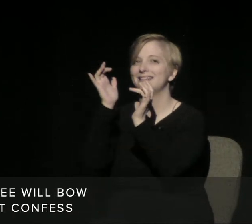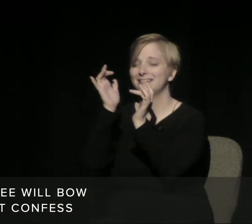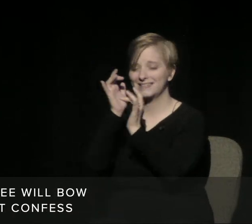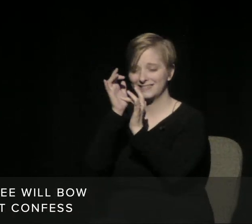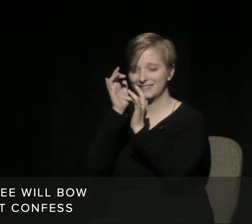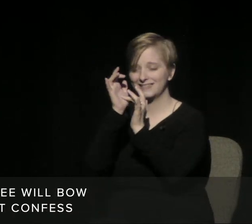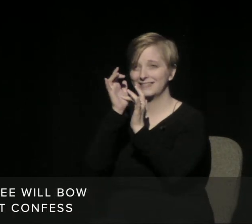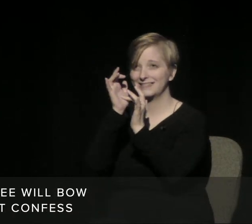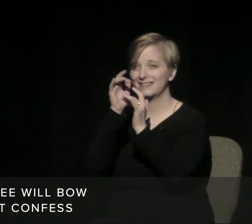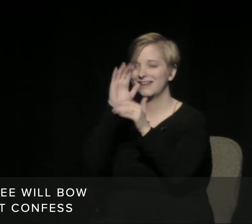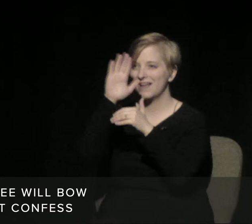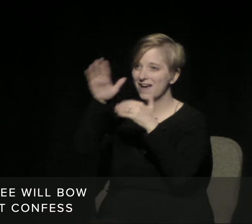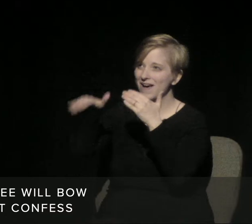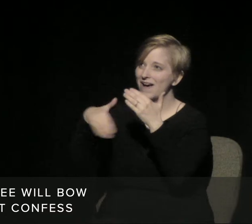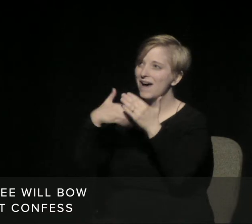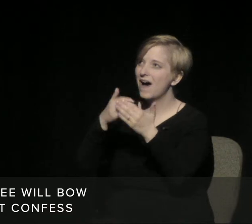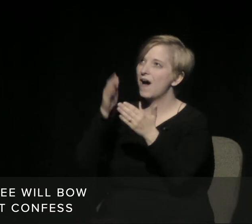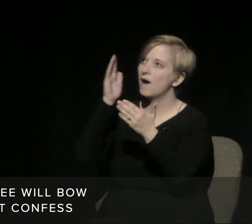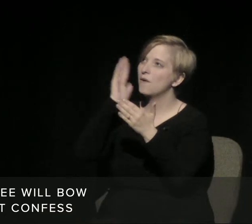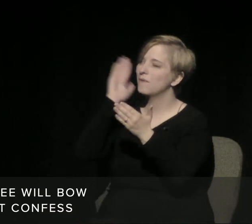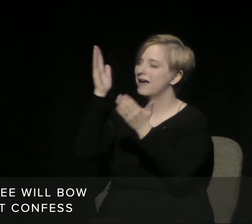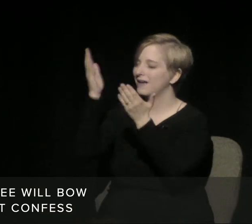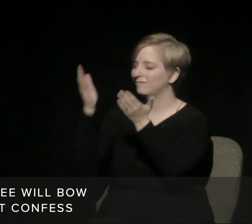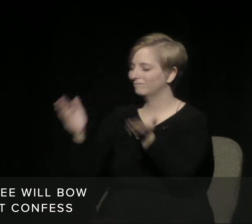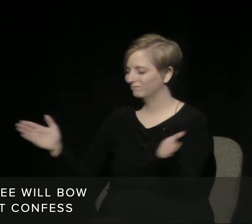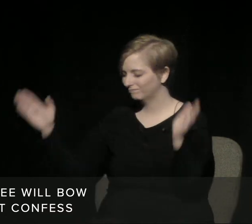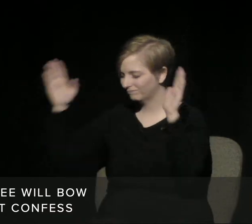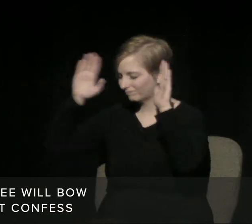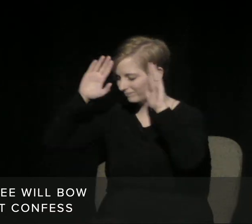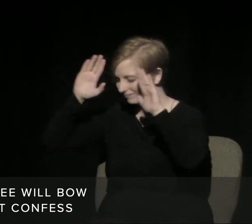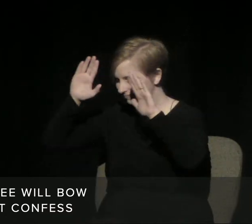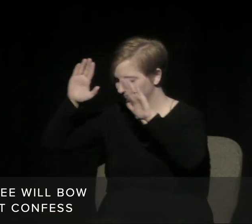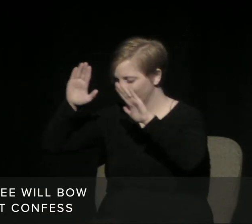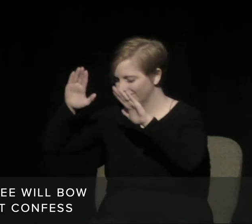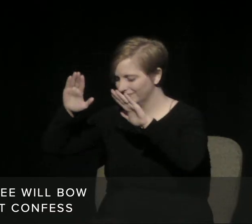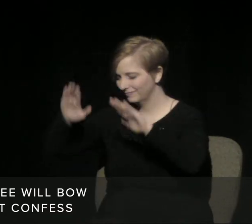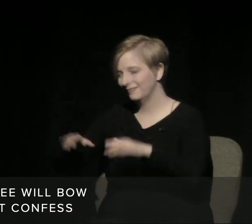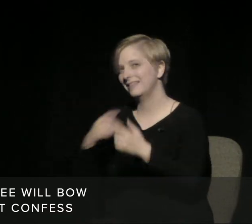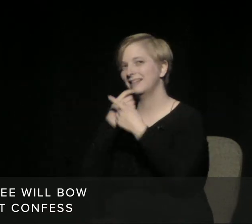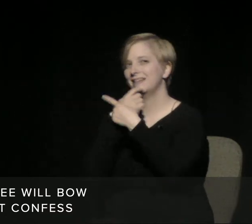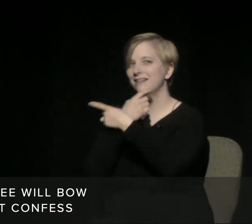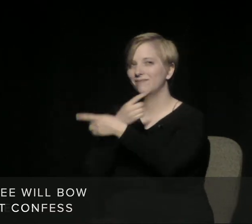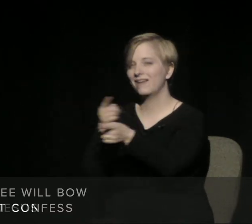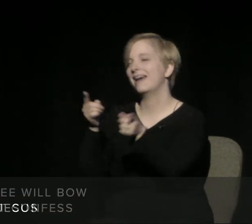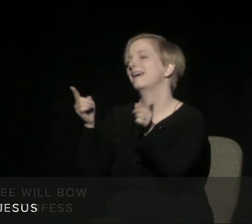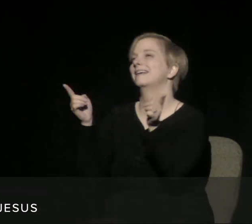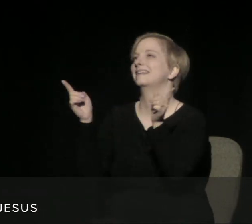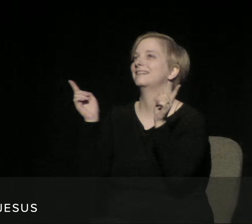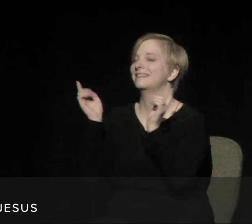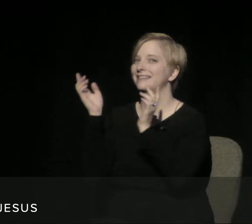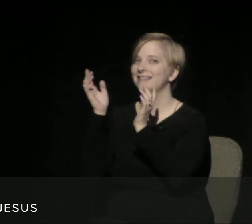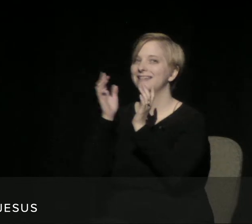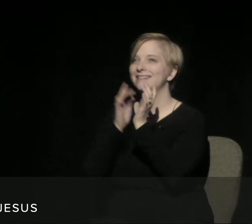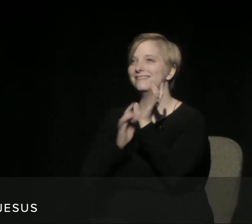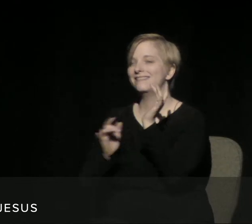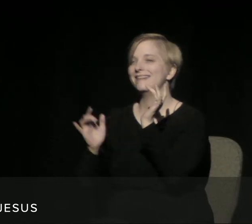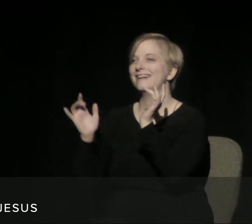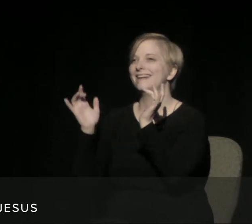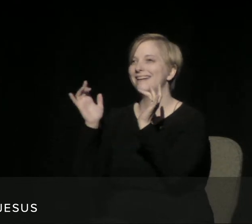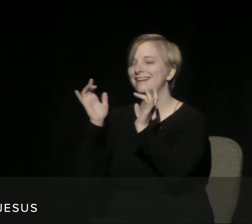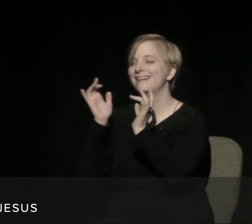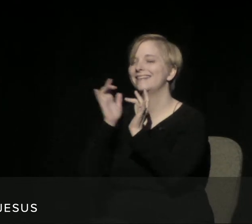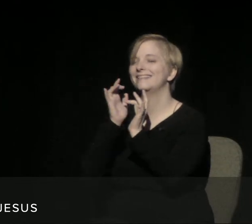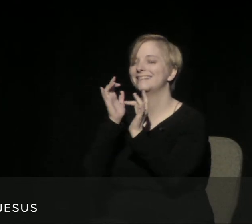Jesus, and every knee will bow, yes, every heart confess,